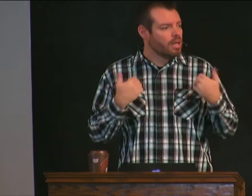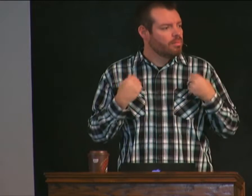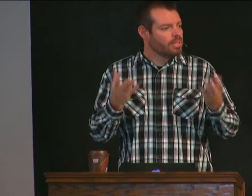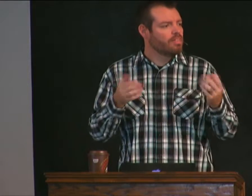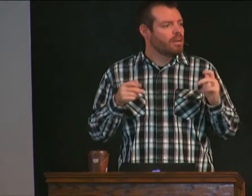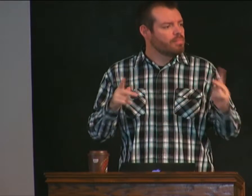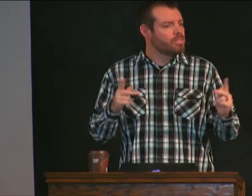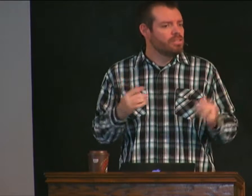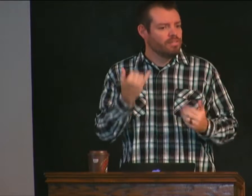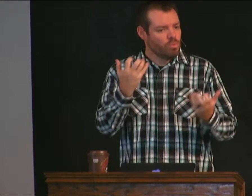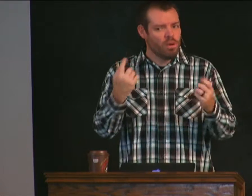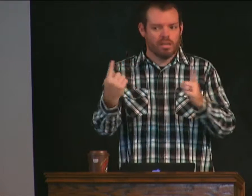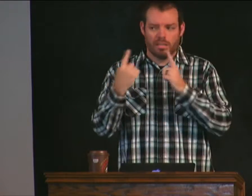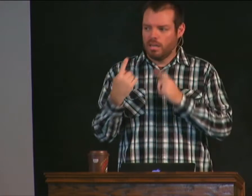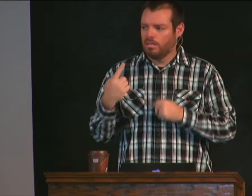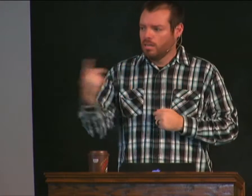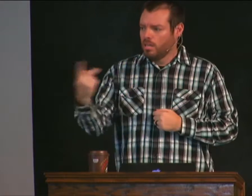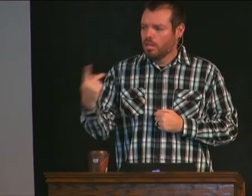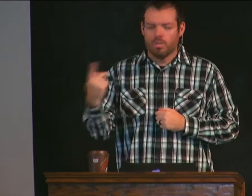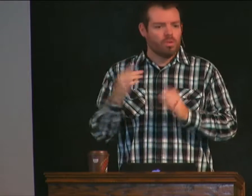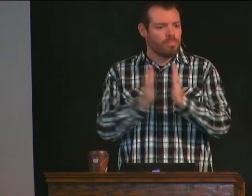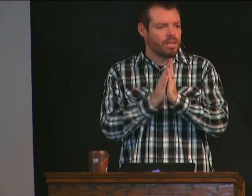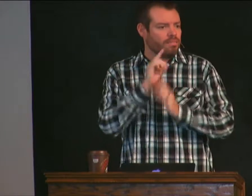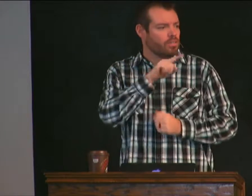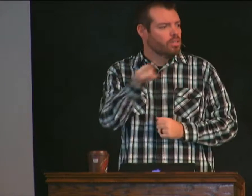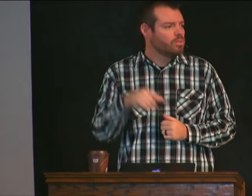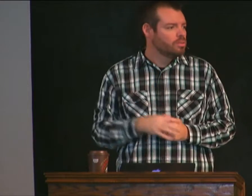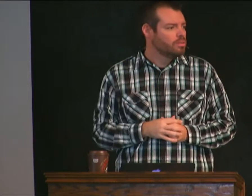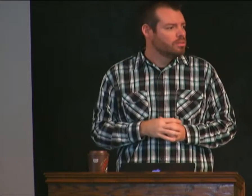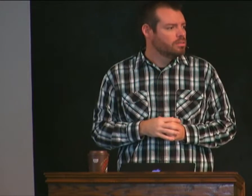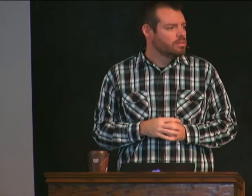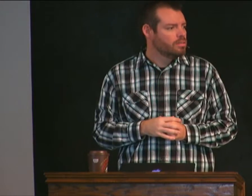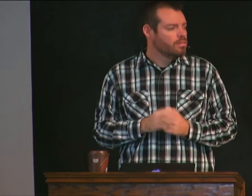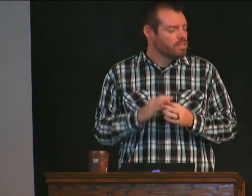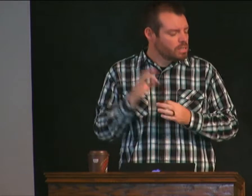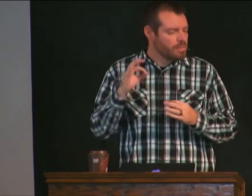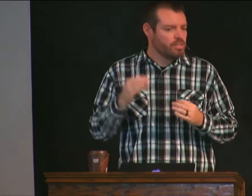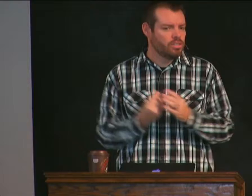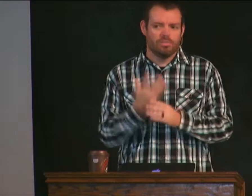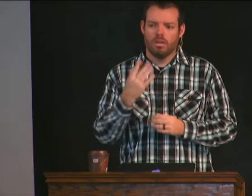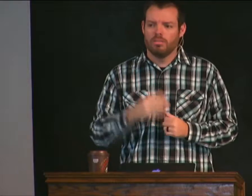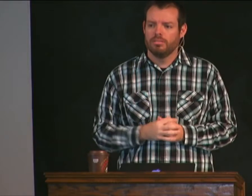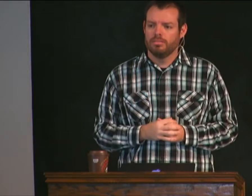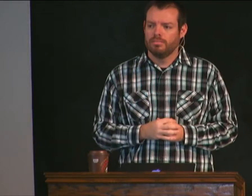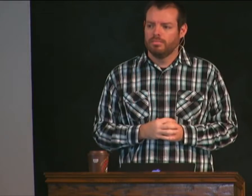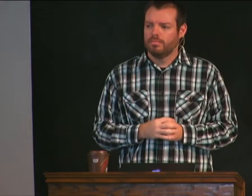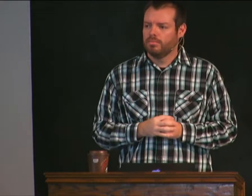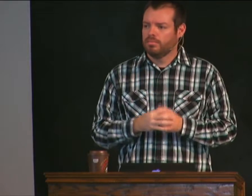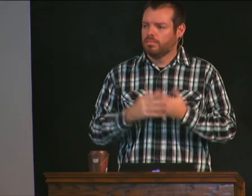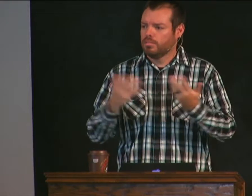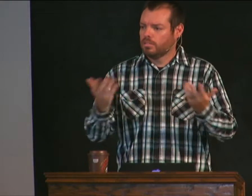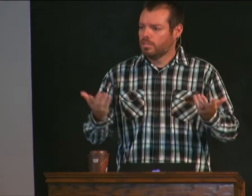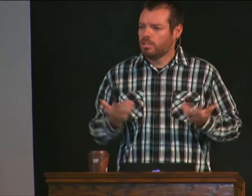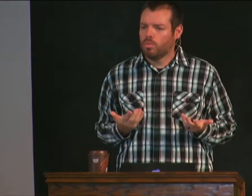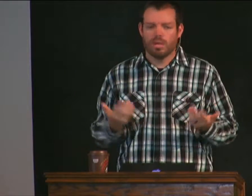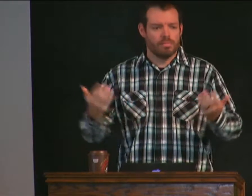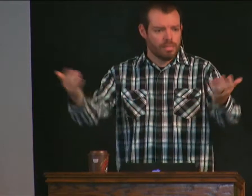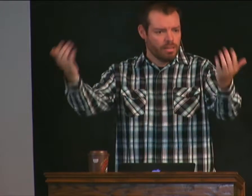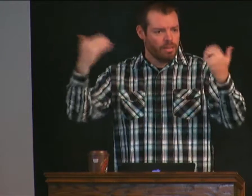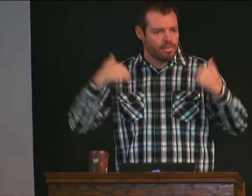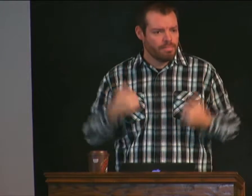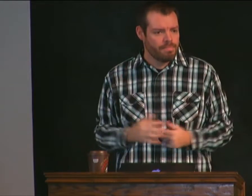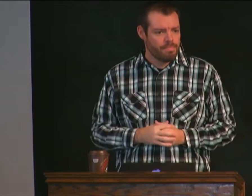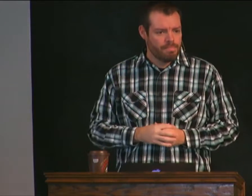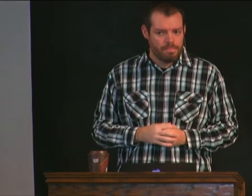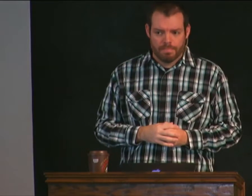But I'm going to give you the opportunity if you want. We'll pray for you. For the Spirit to grow. So you're welcome